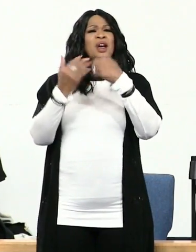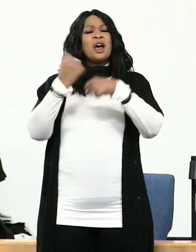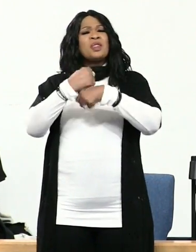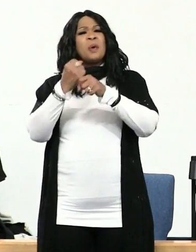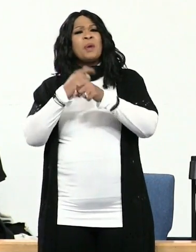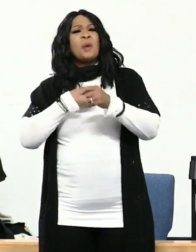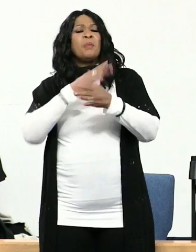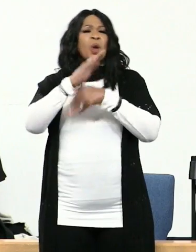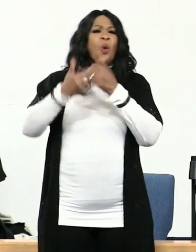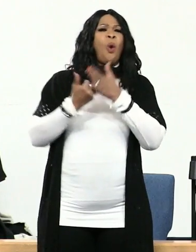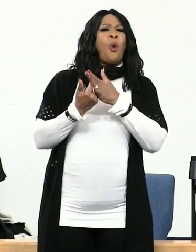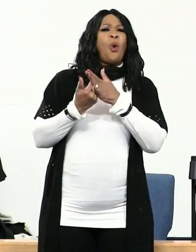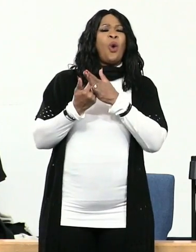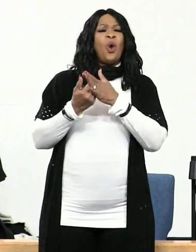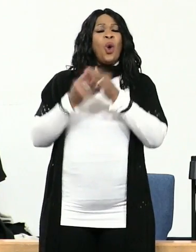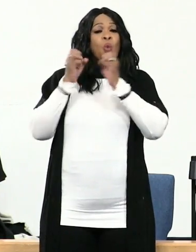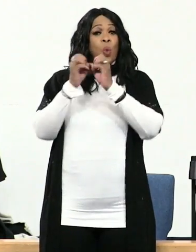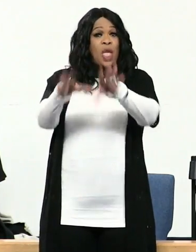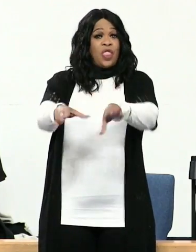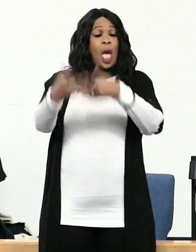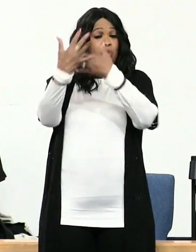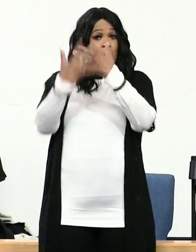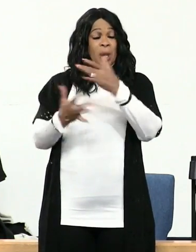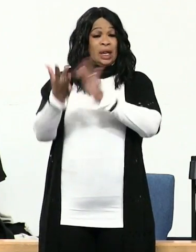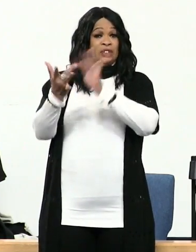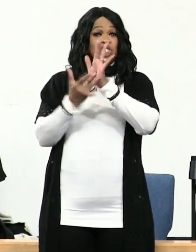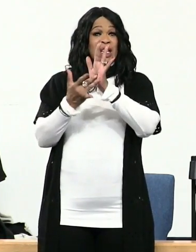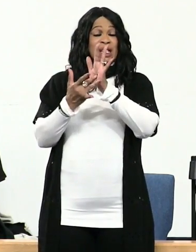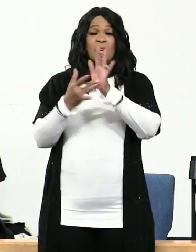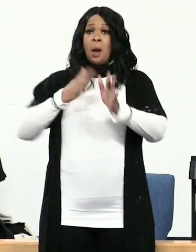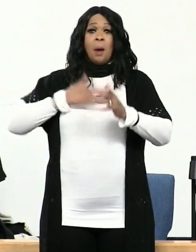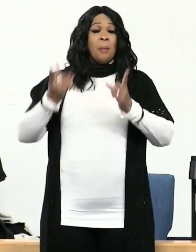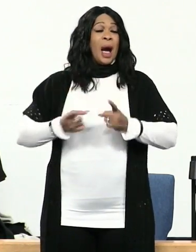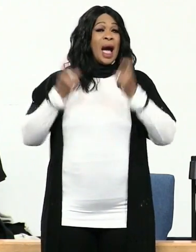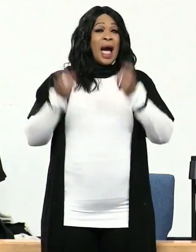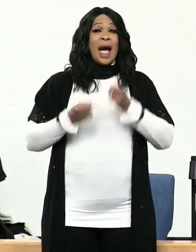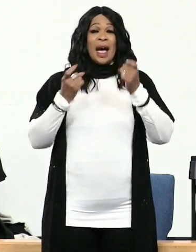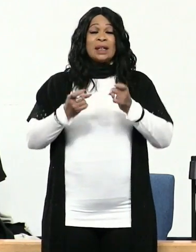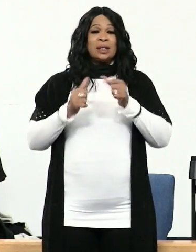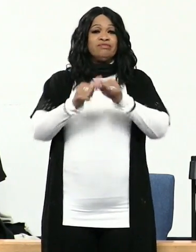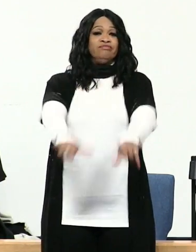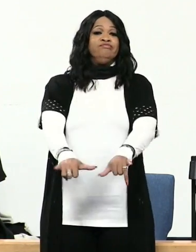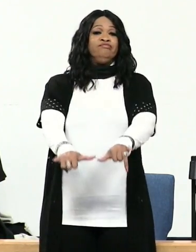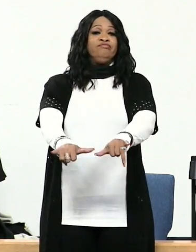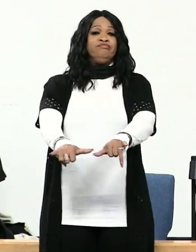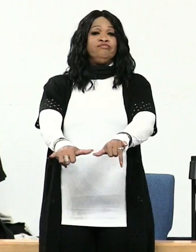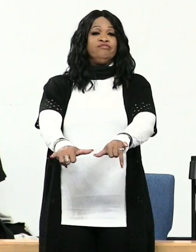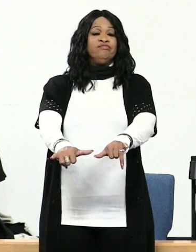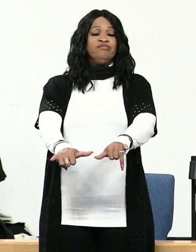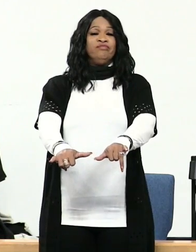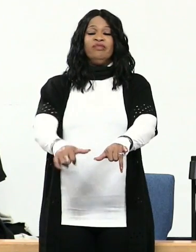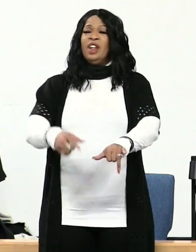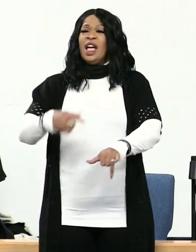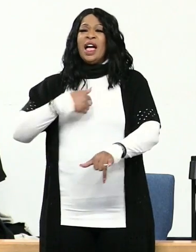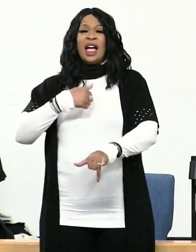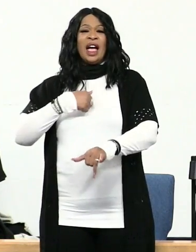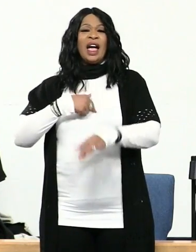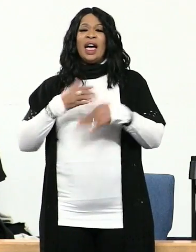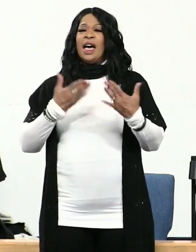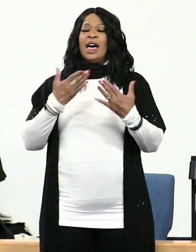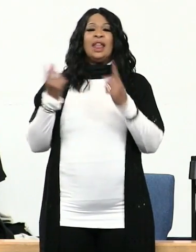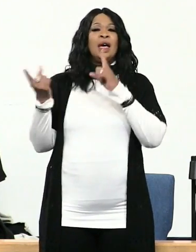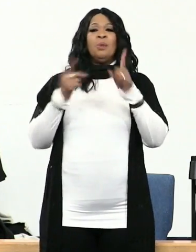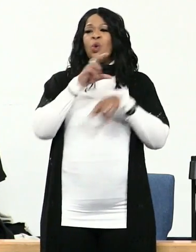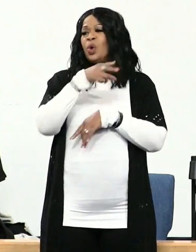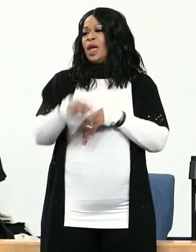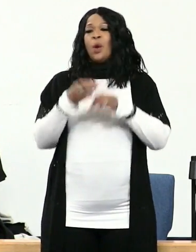Listen, without the blood of Jesus, my sins still remain, and I am destined to hell